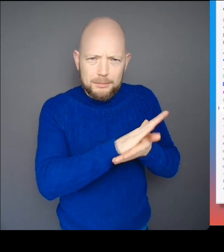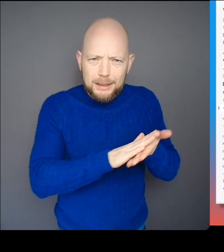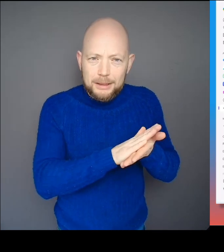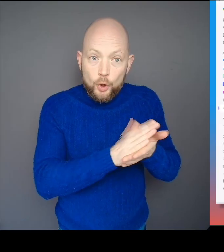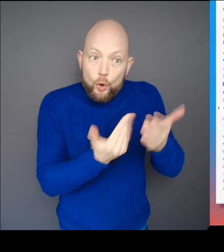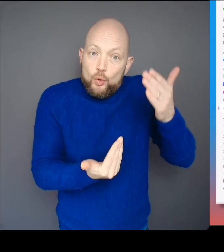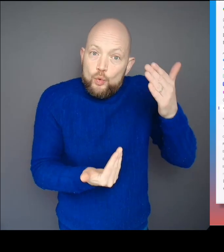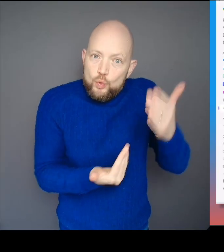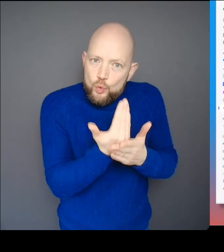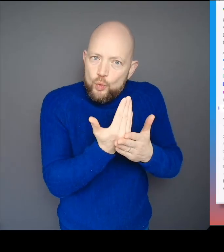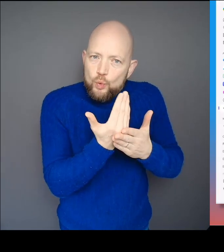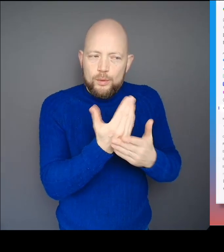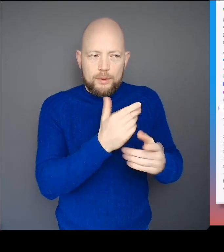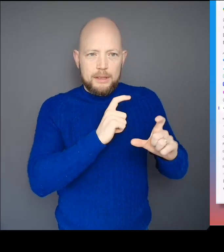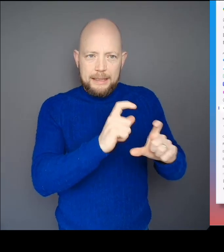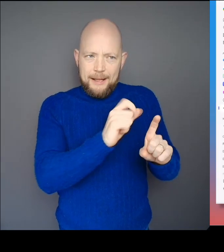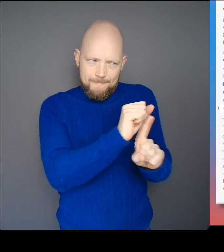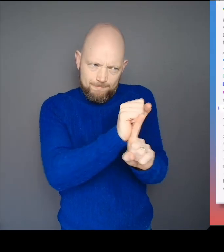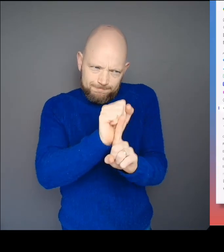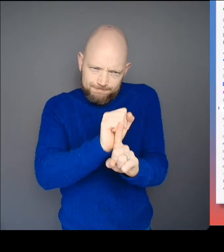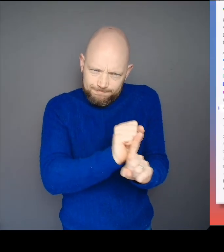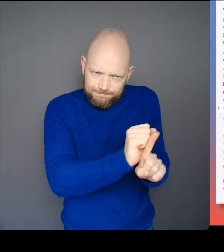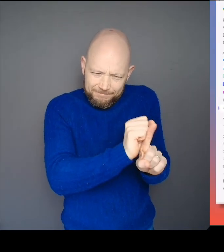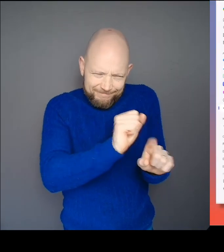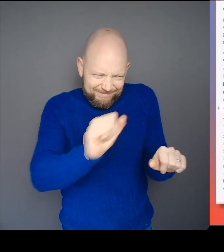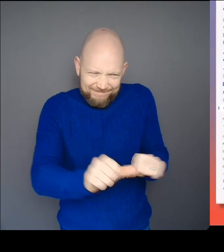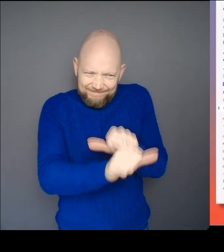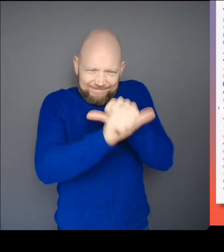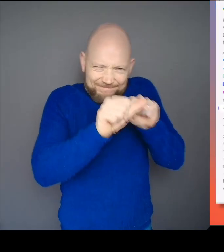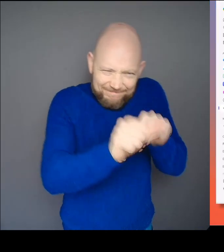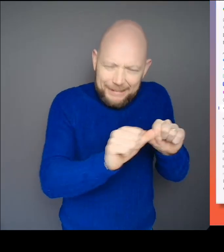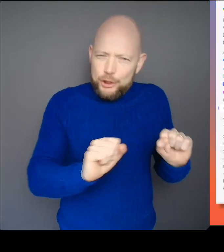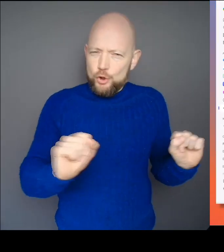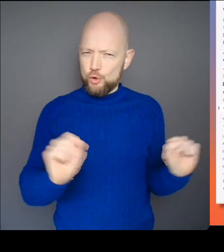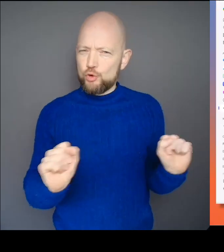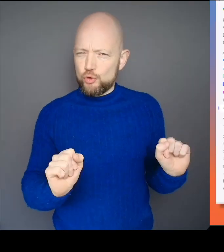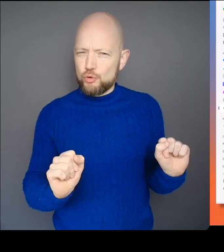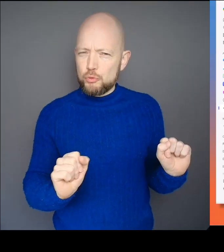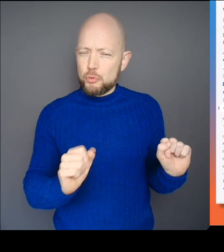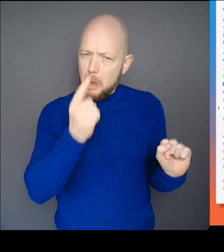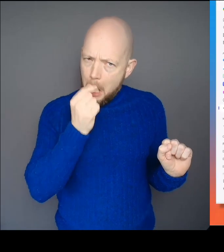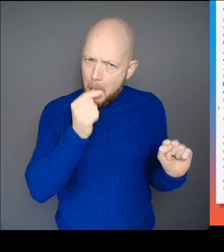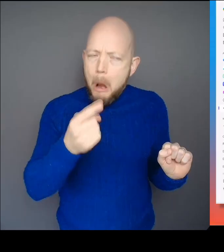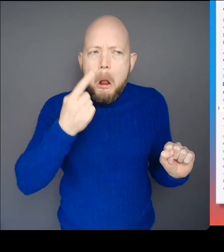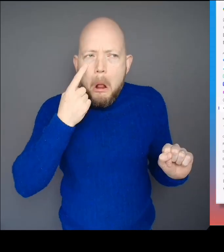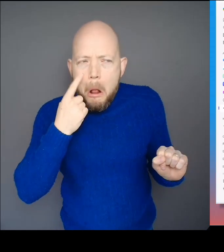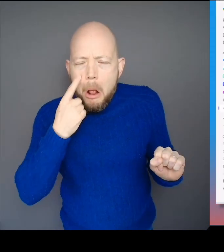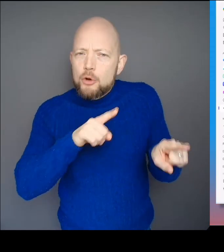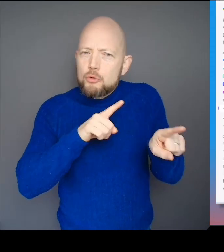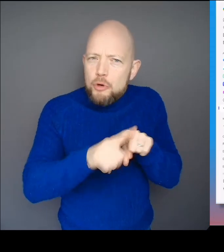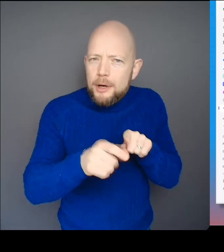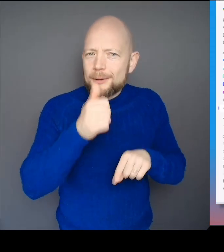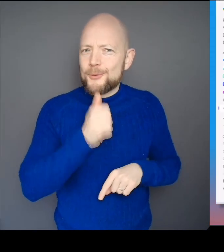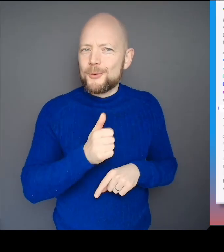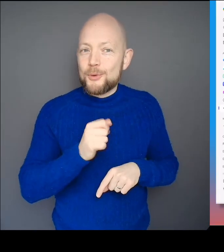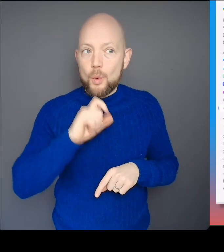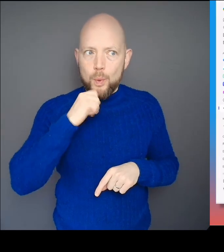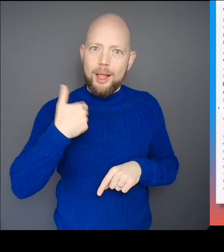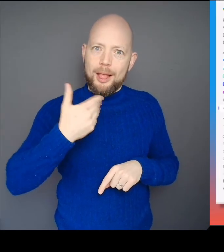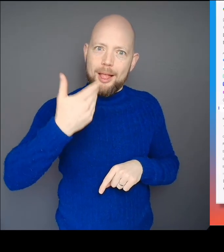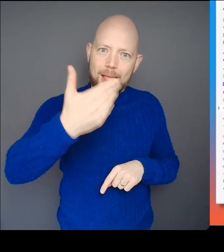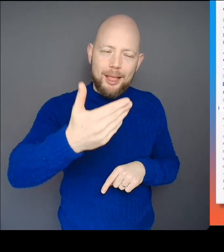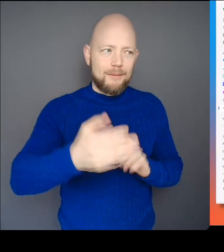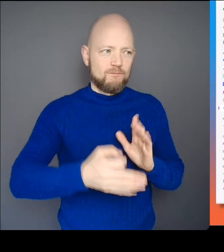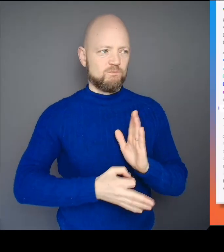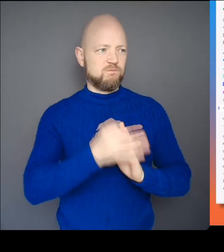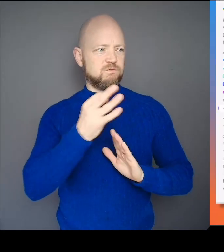videos coming. Subscribe to the channel if you want to know more about these Frontier agents. So these are agents, if your tenant at work